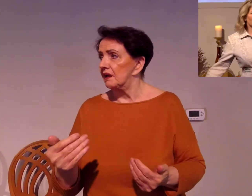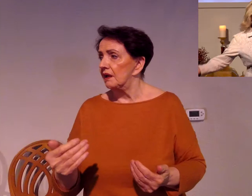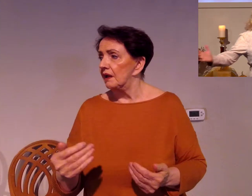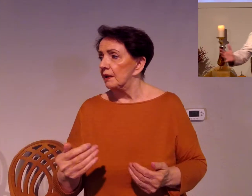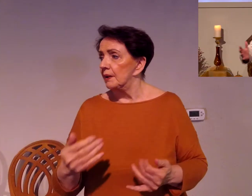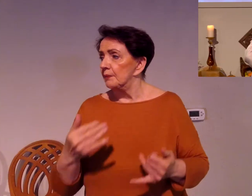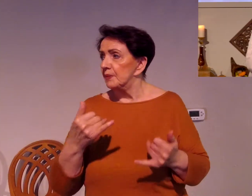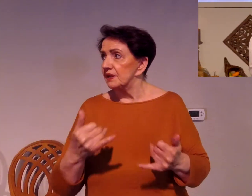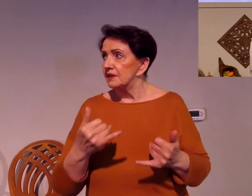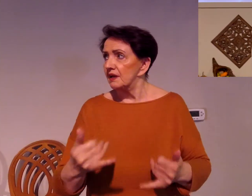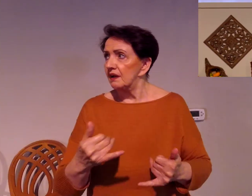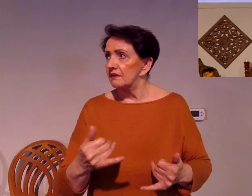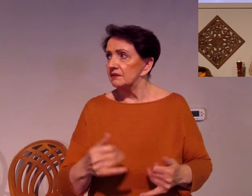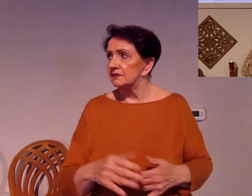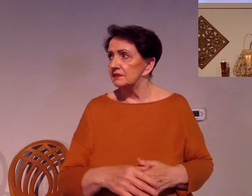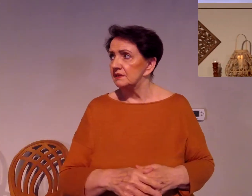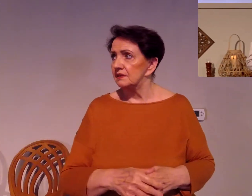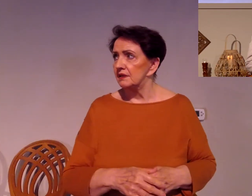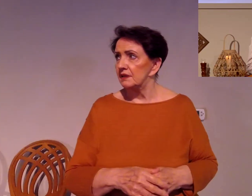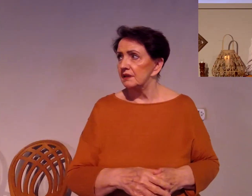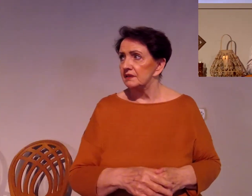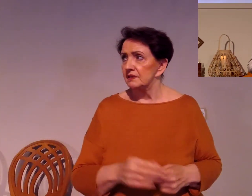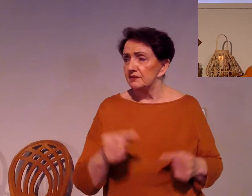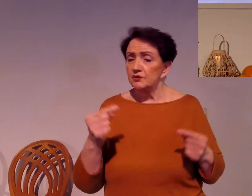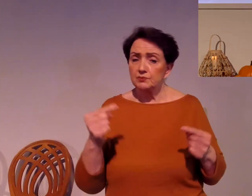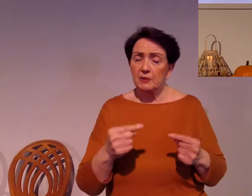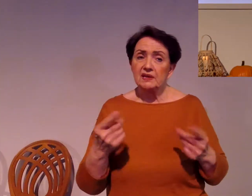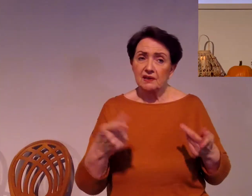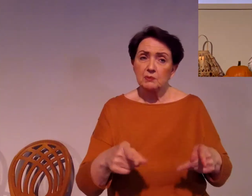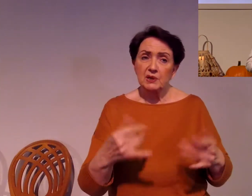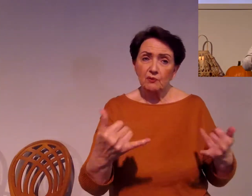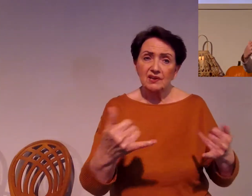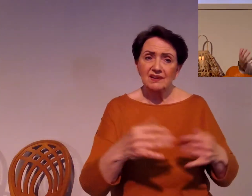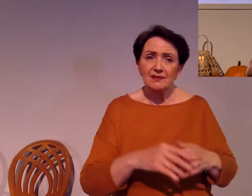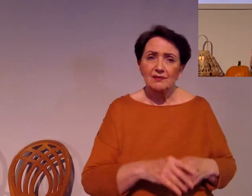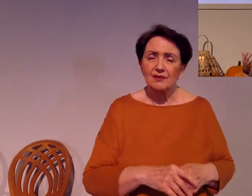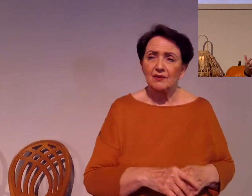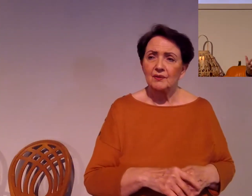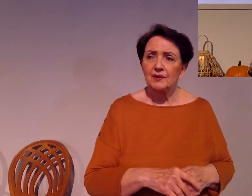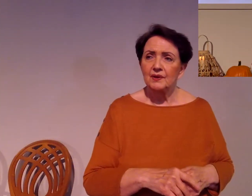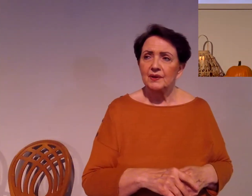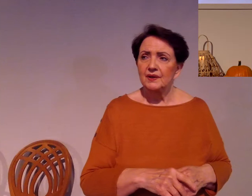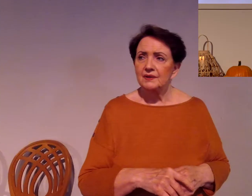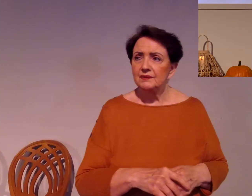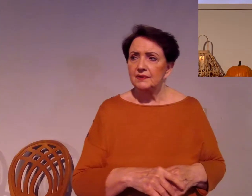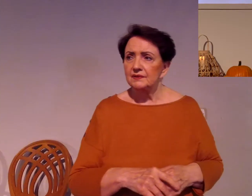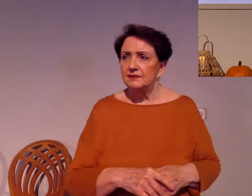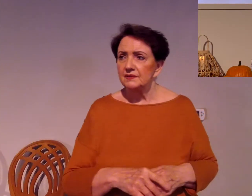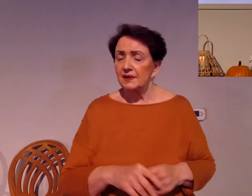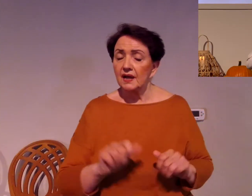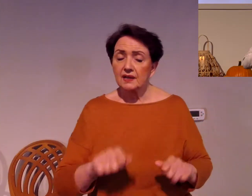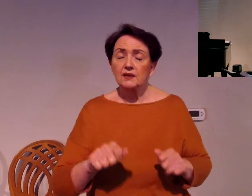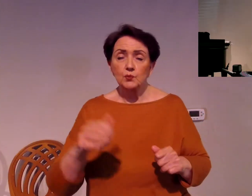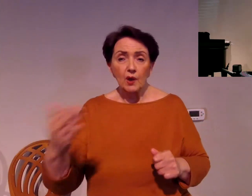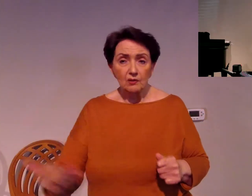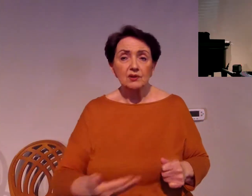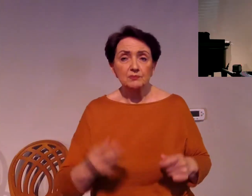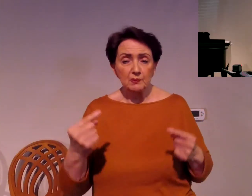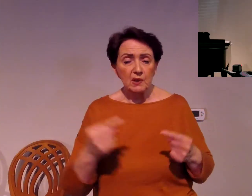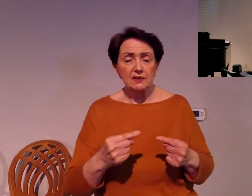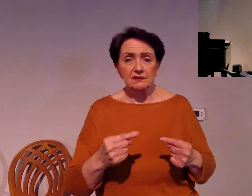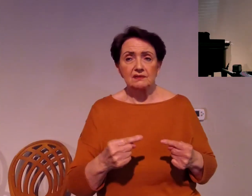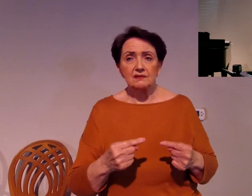But now I'm like, oh, but there's pain going on in my foot right now. But I can welcome it because I want to